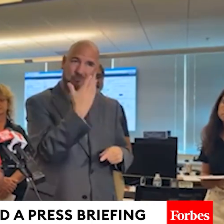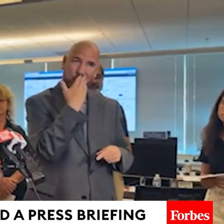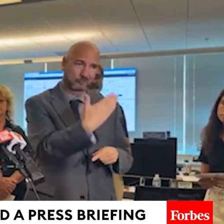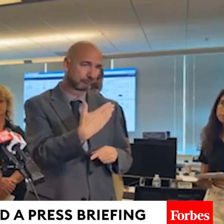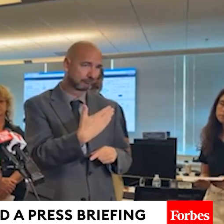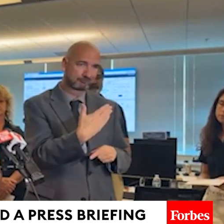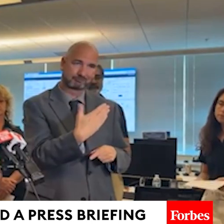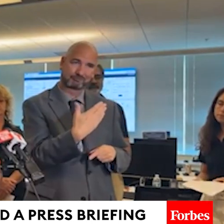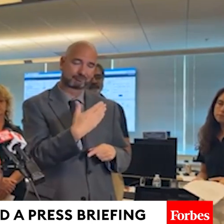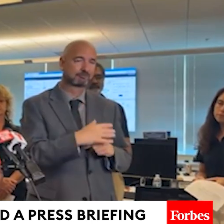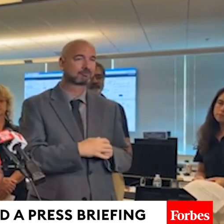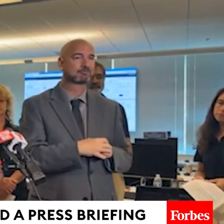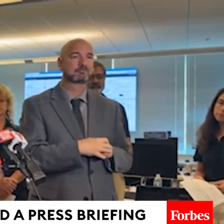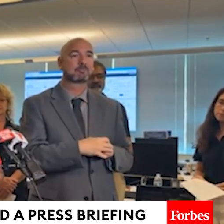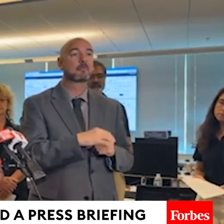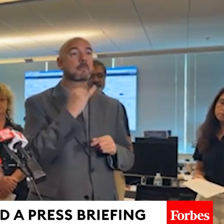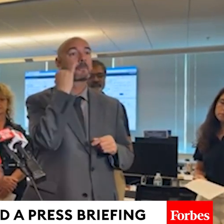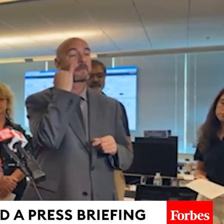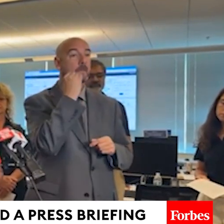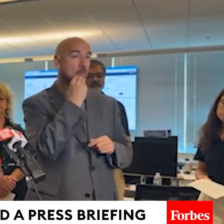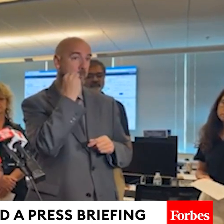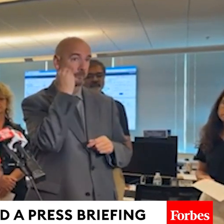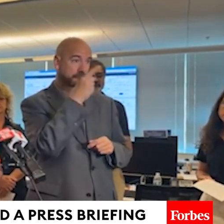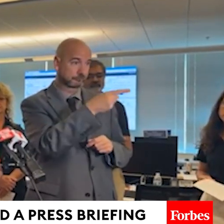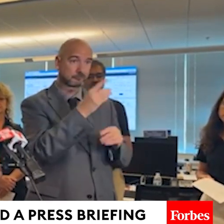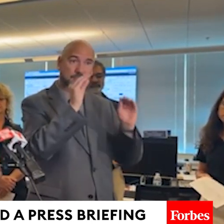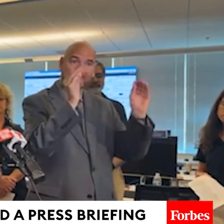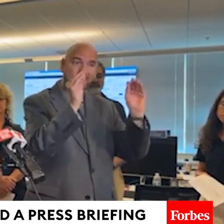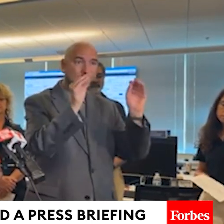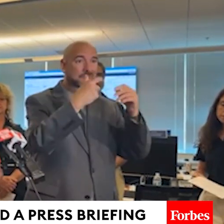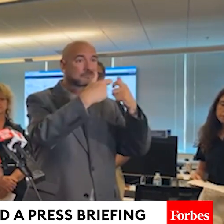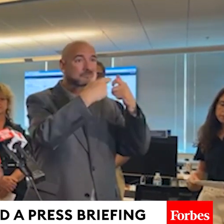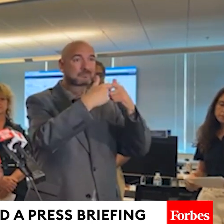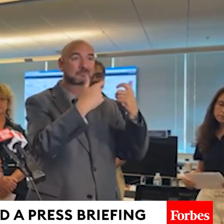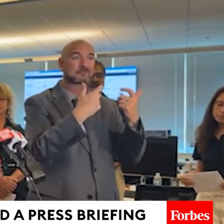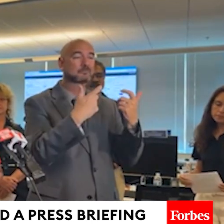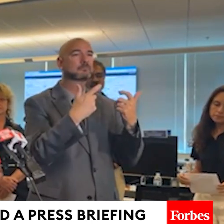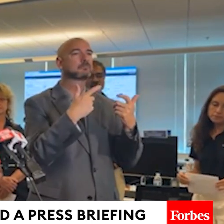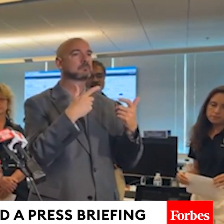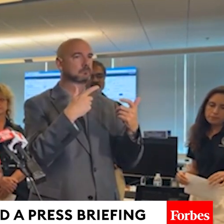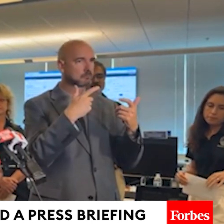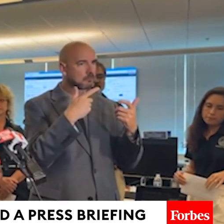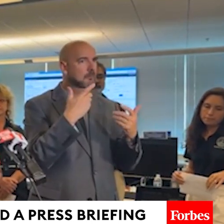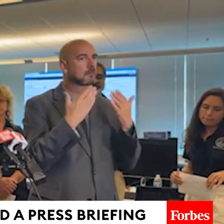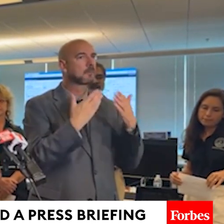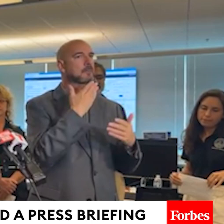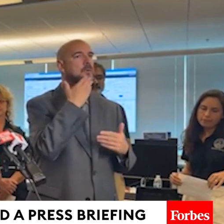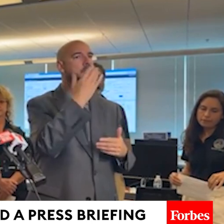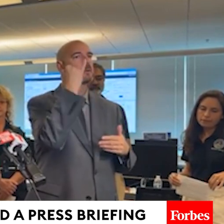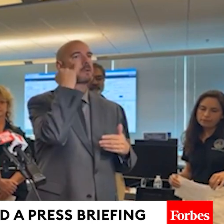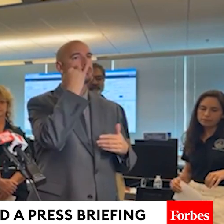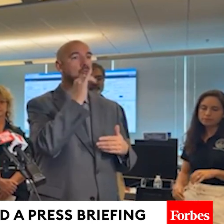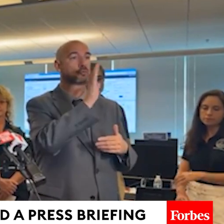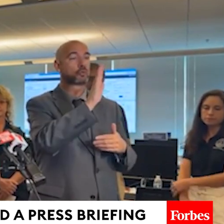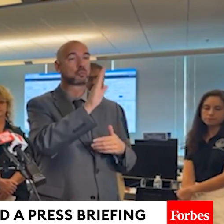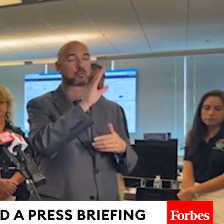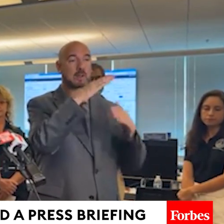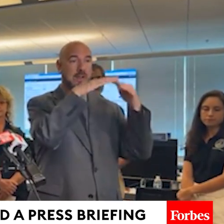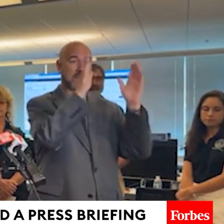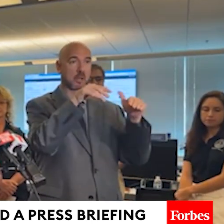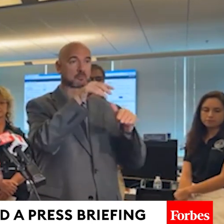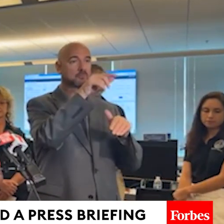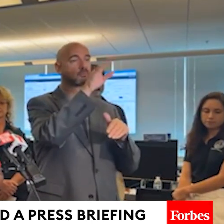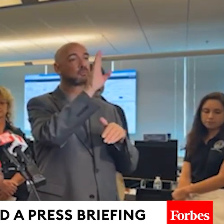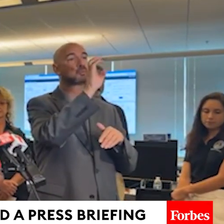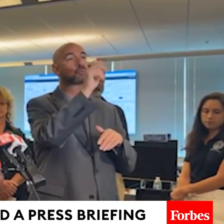at your home and you do not have power, you may want to shut off your breakers, because when that power gets